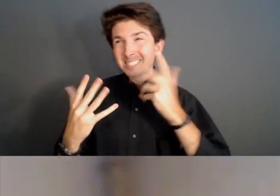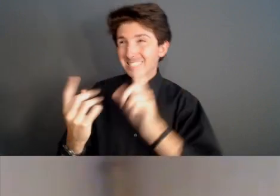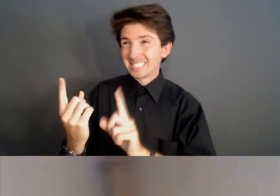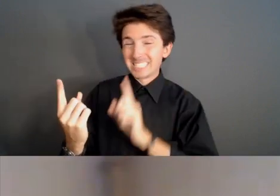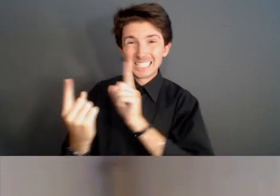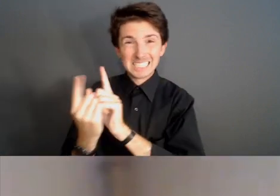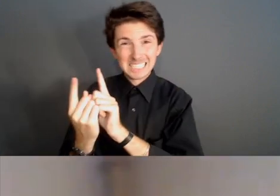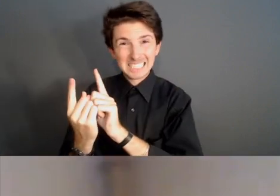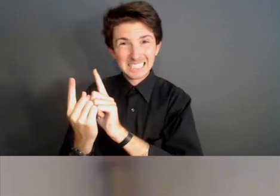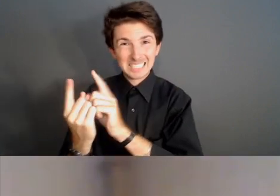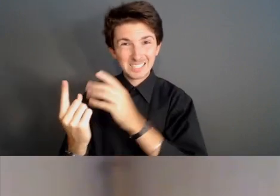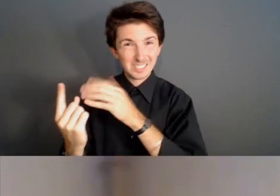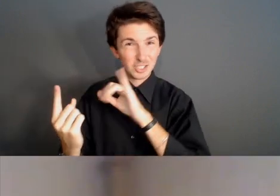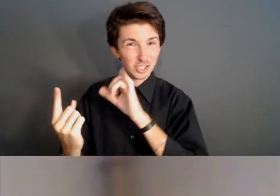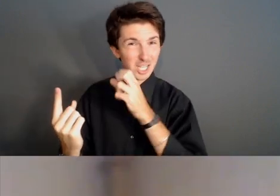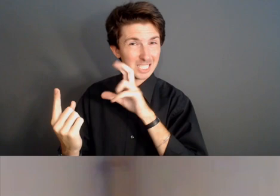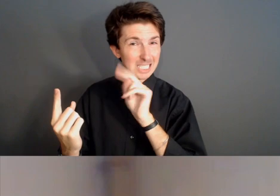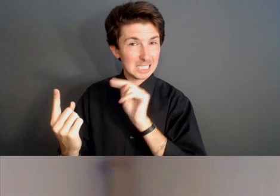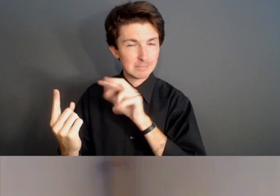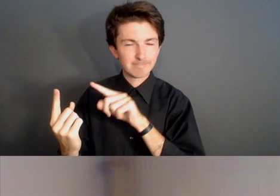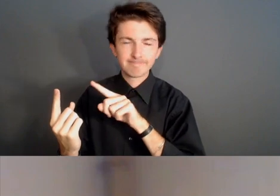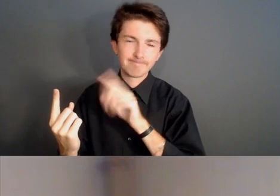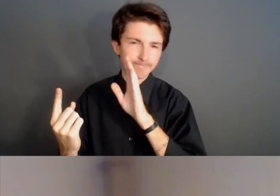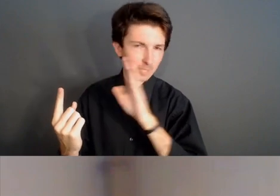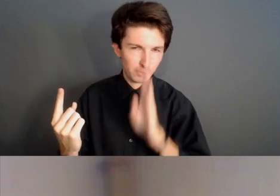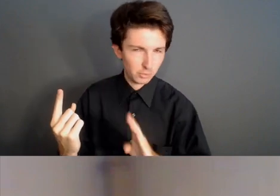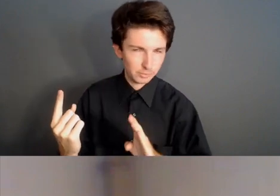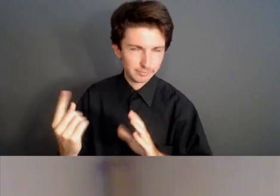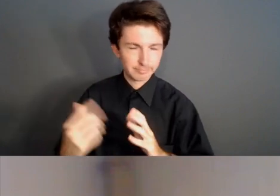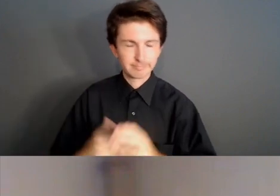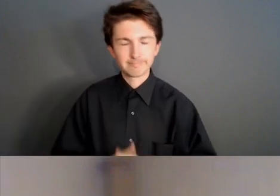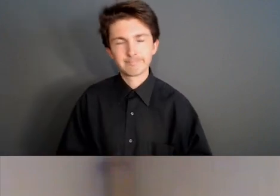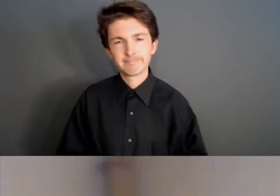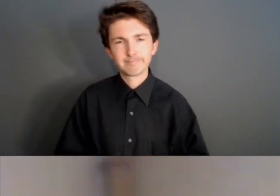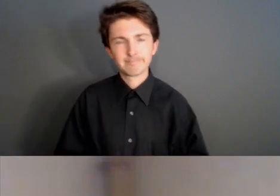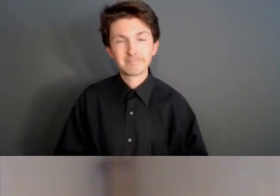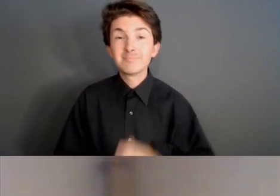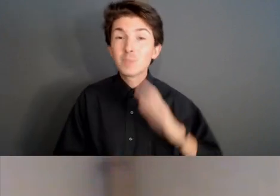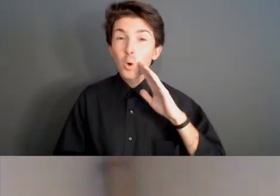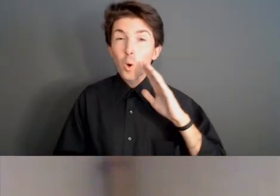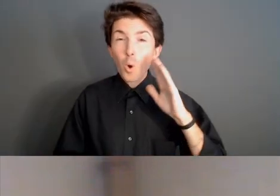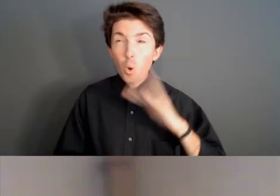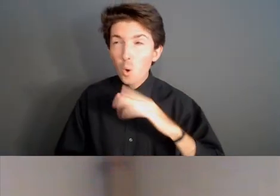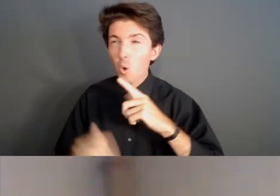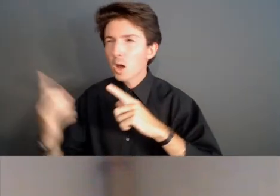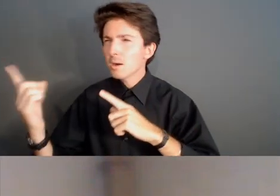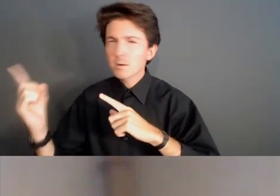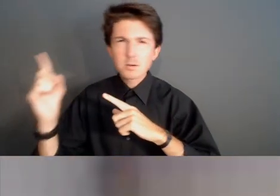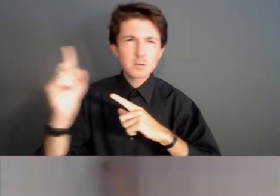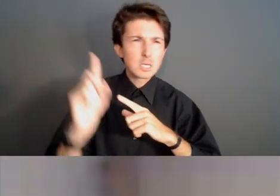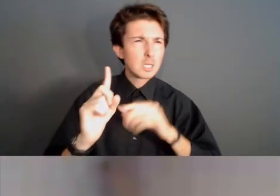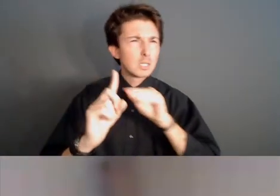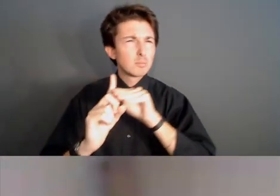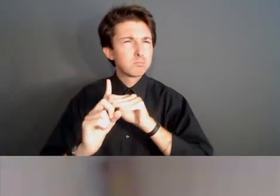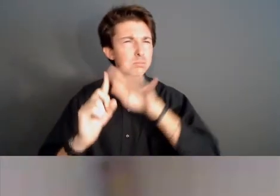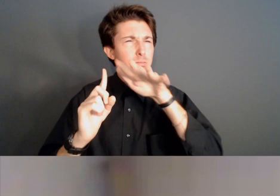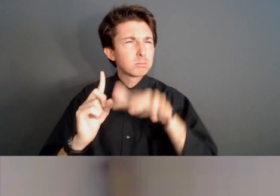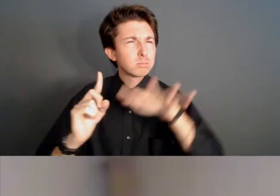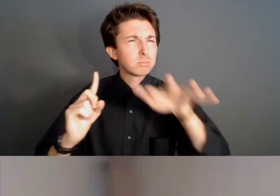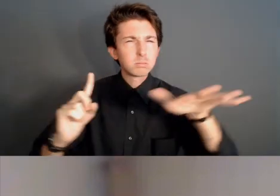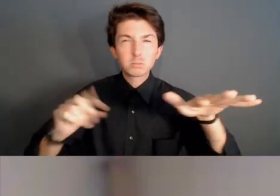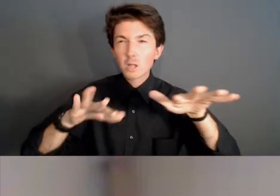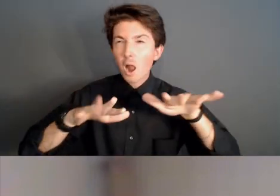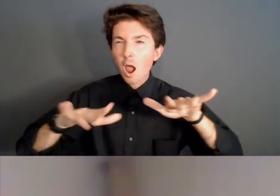but I know he made a lasting impression on the disability community, and he made so